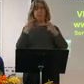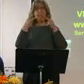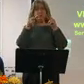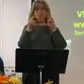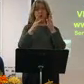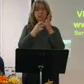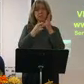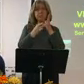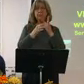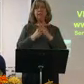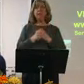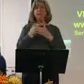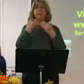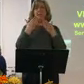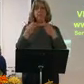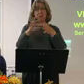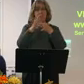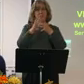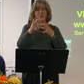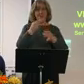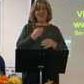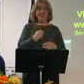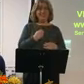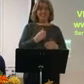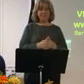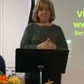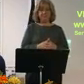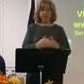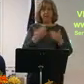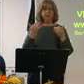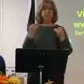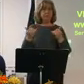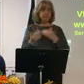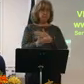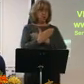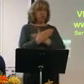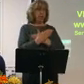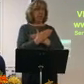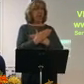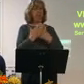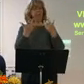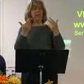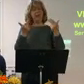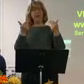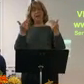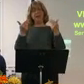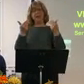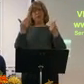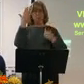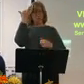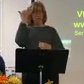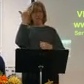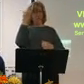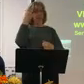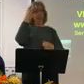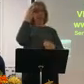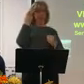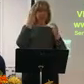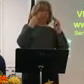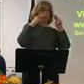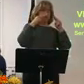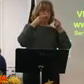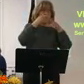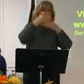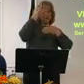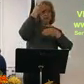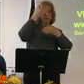stream, welcome. Thank you for joining us. This morning, I had a good laugh because I looked out and saw that the